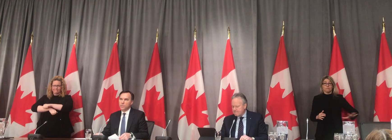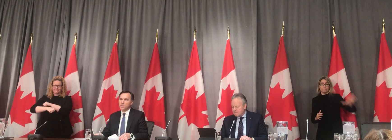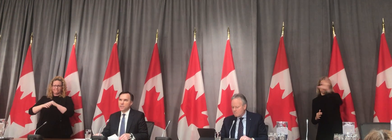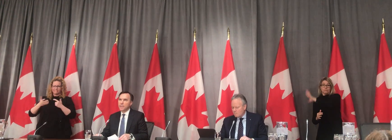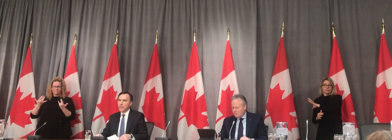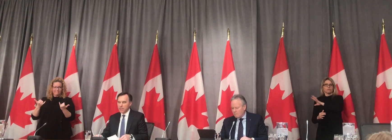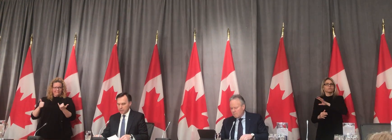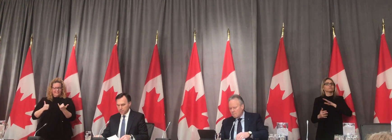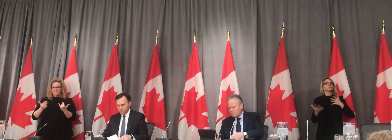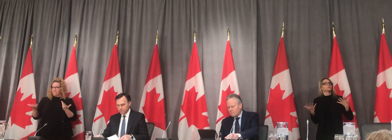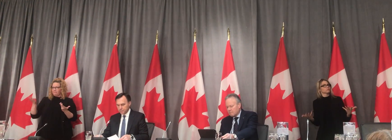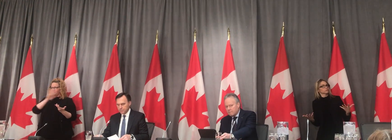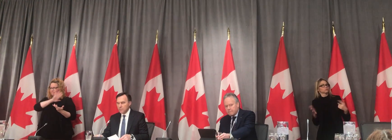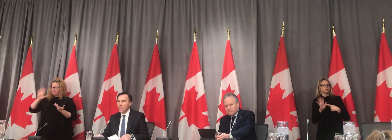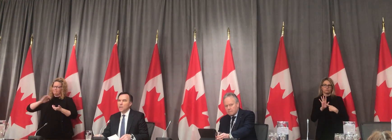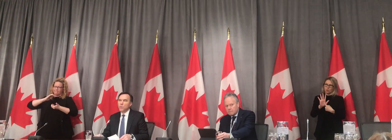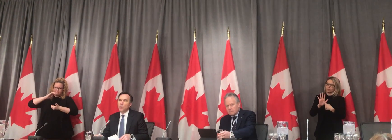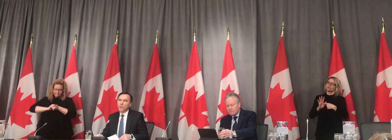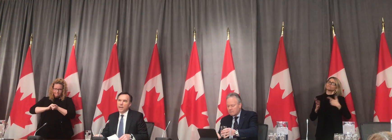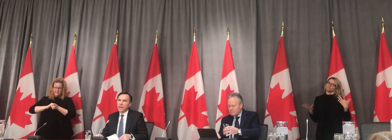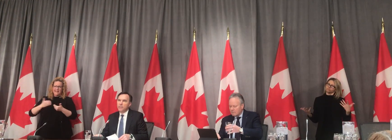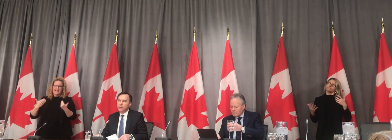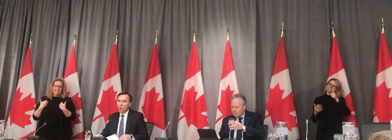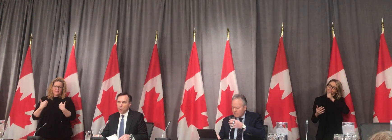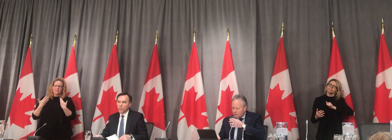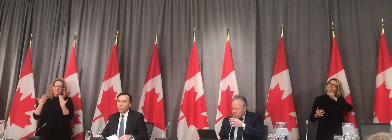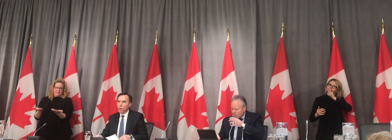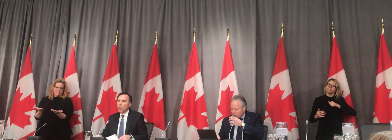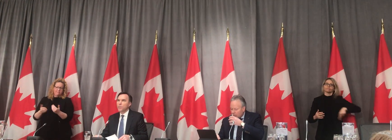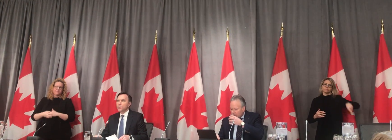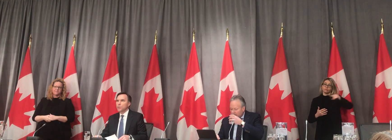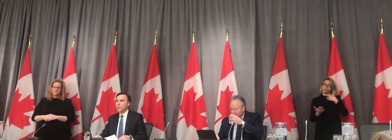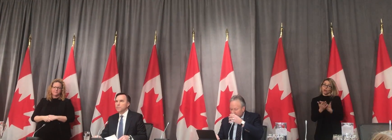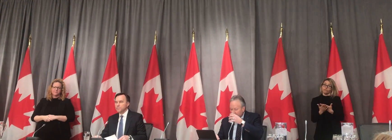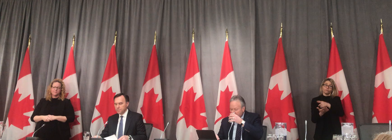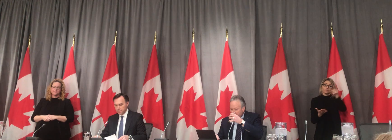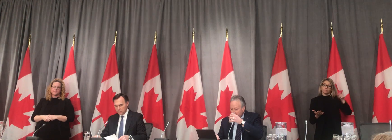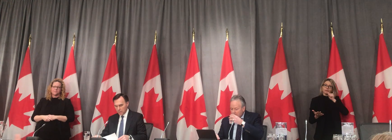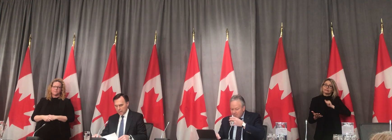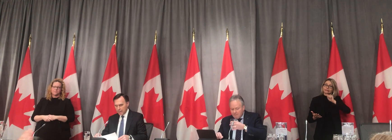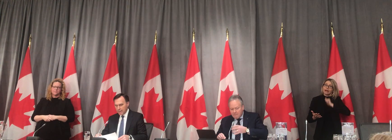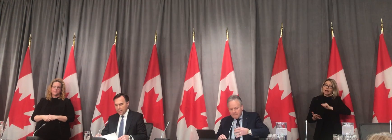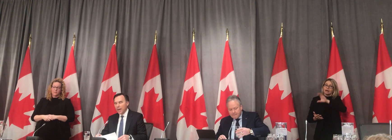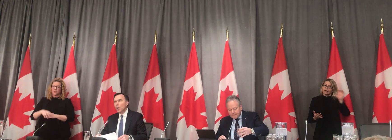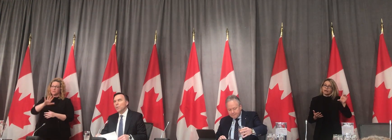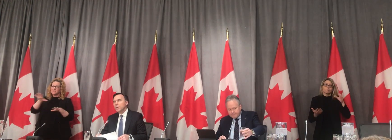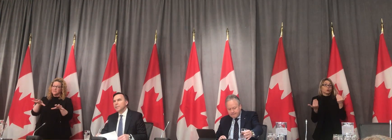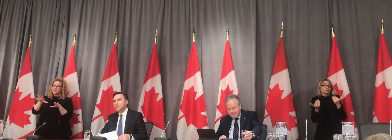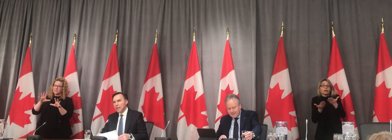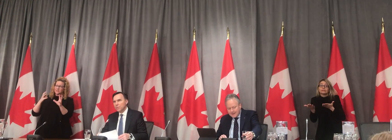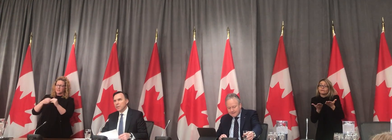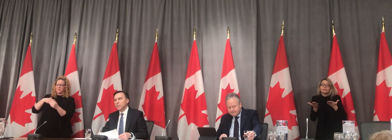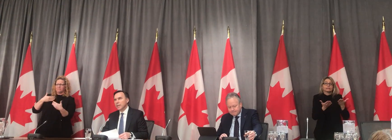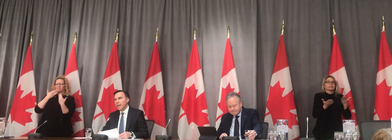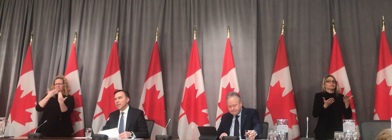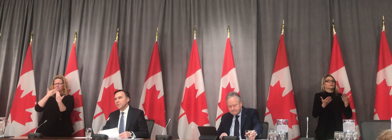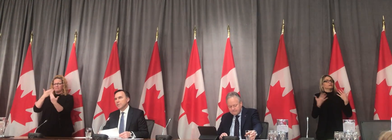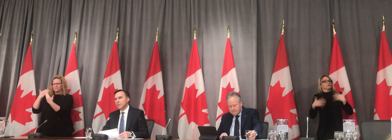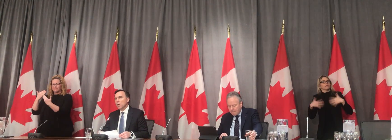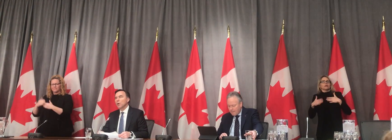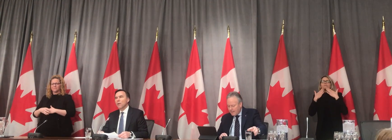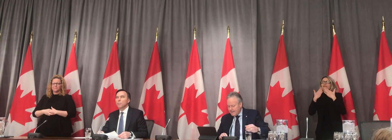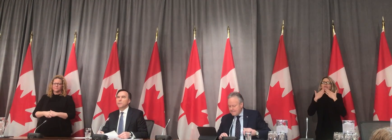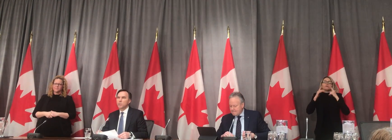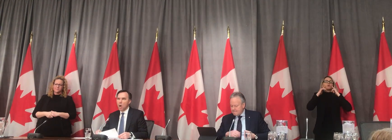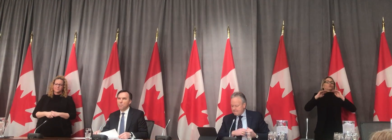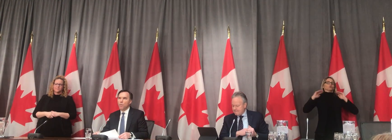and services that they need. So I want to thank all of you for all that you're doing. The health and safety of Canadians